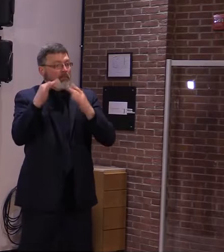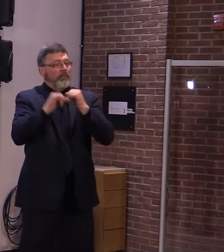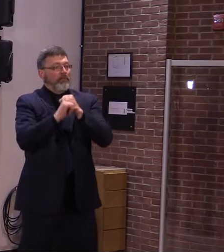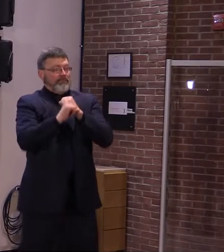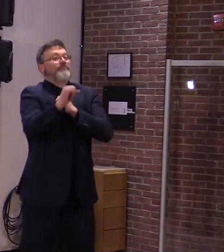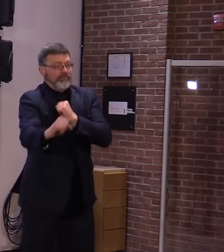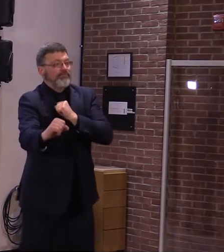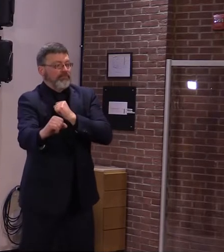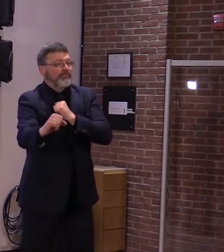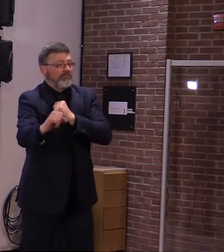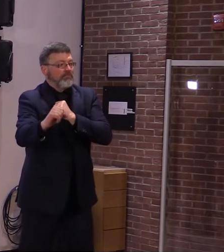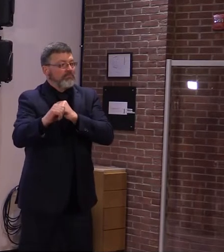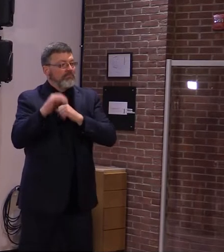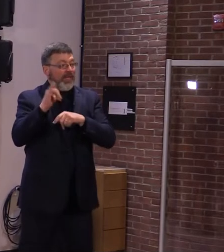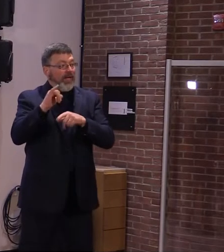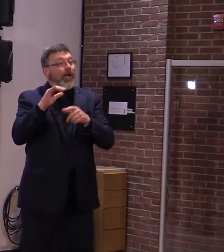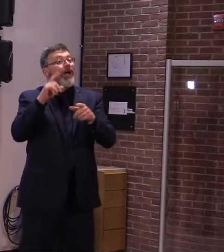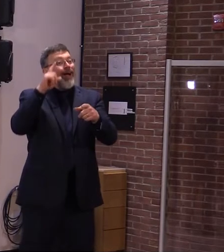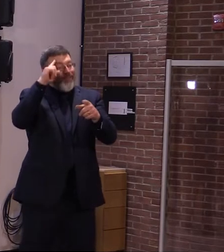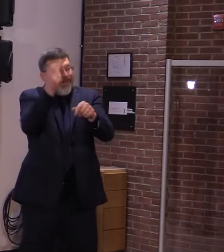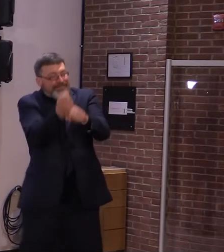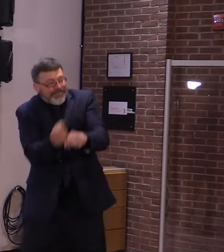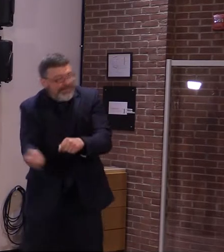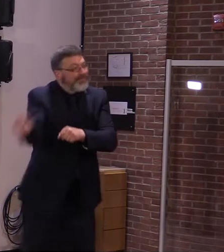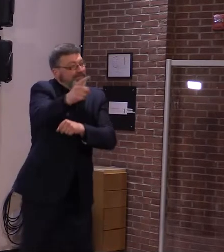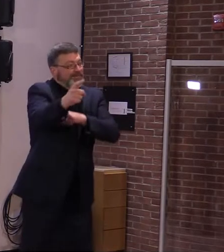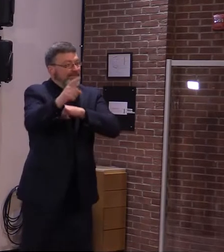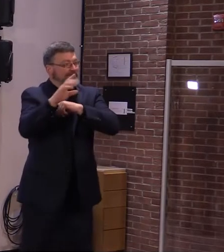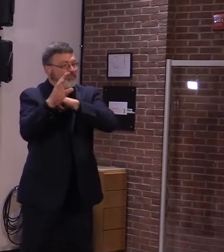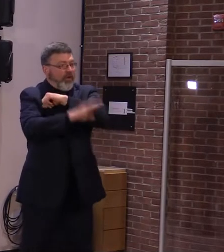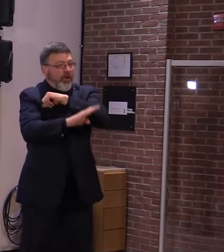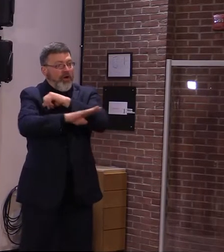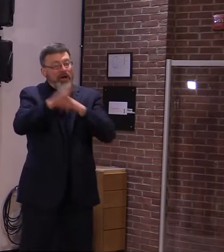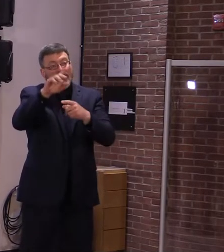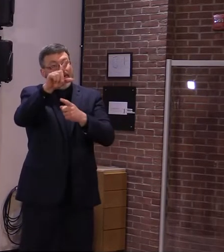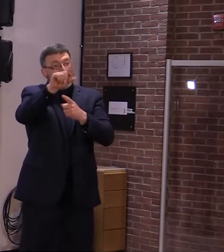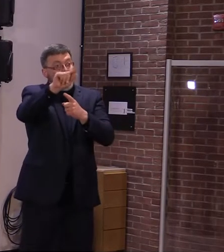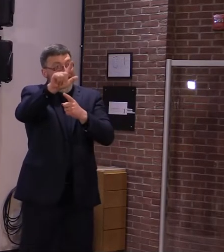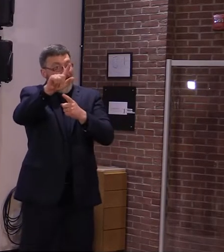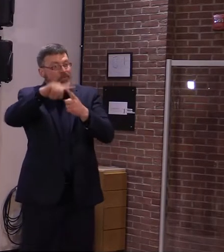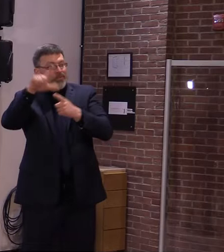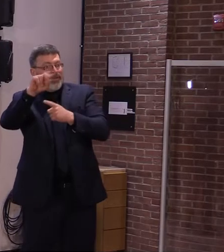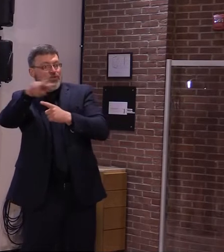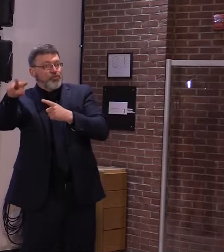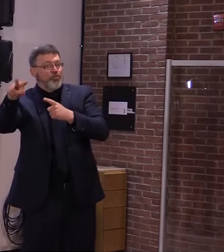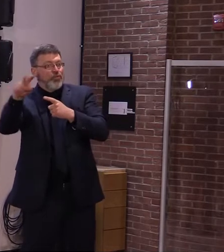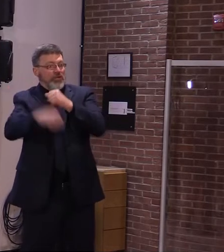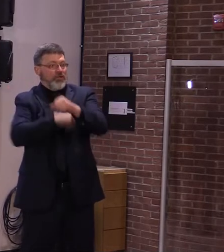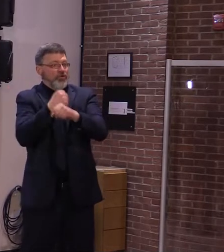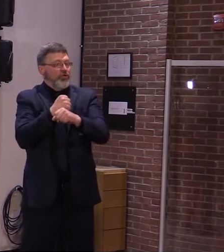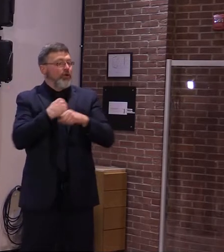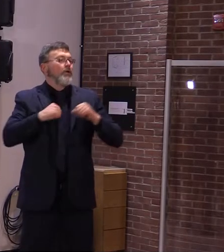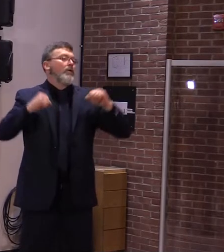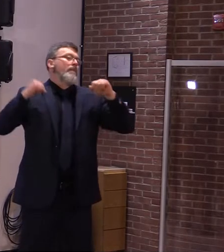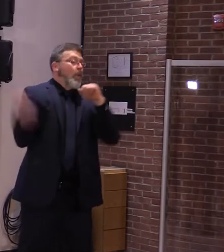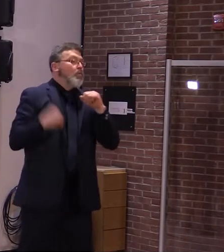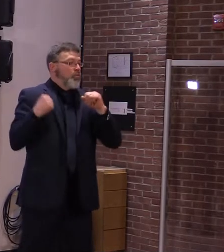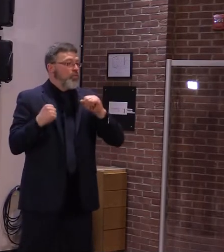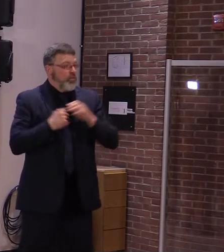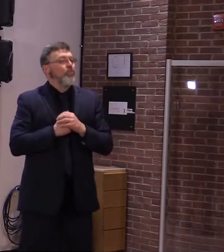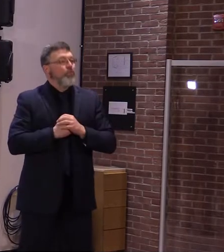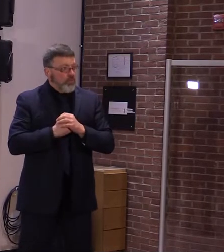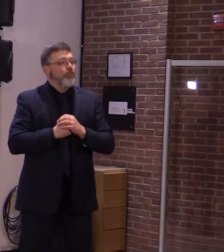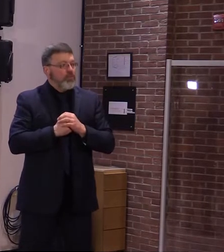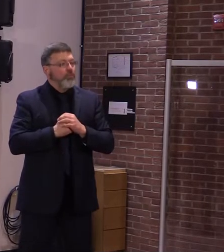This will enable schools to operate these programs next year in response to changing conditions of the virus and will also provide additional financial